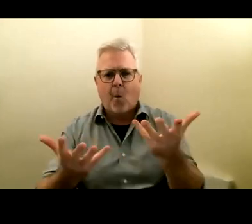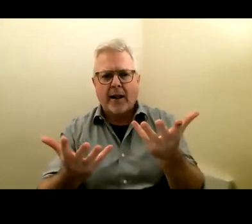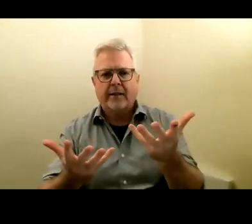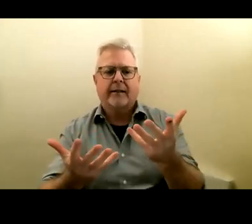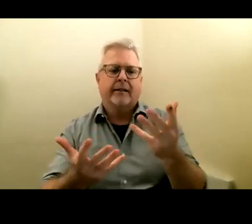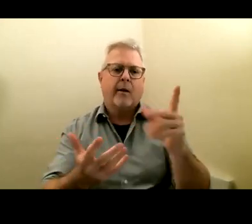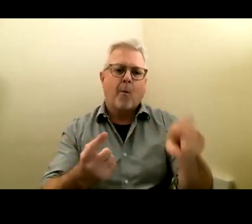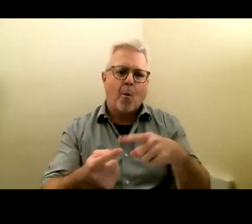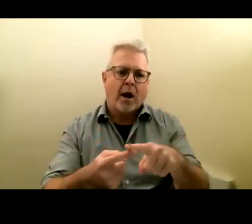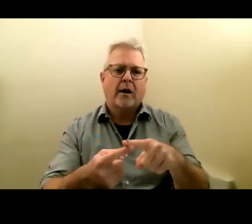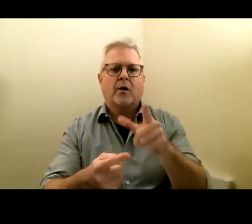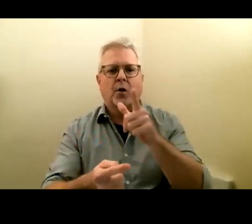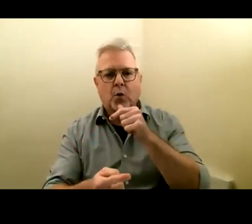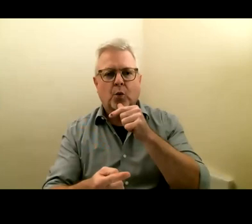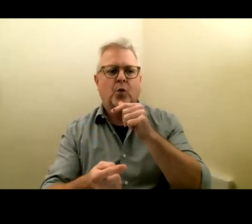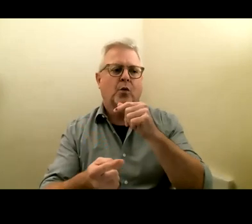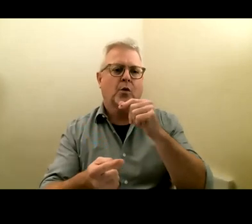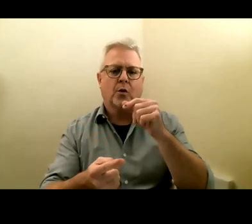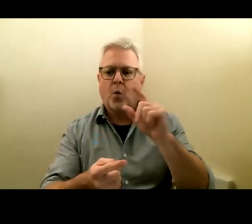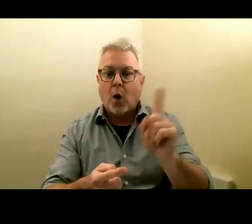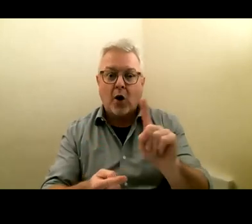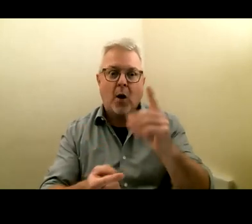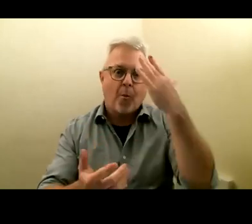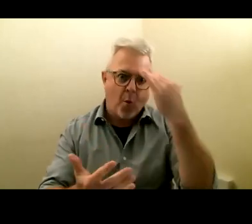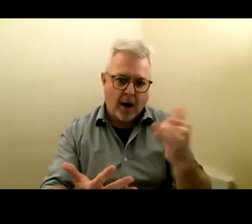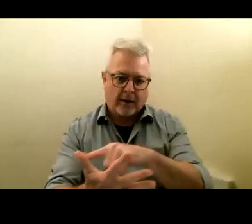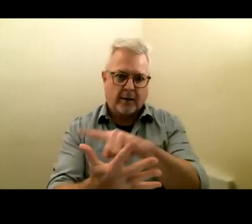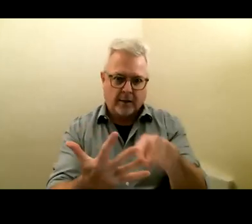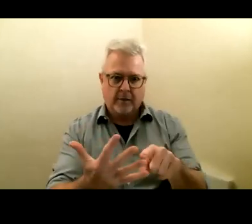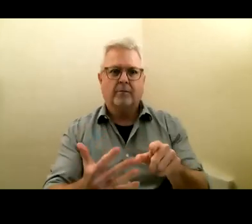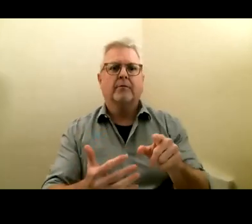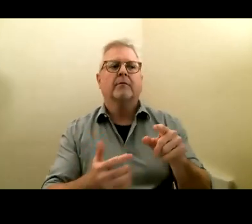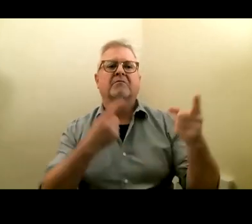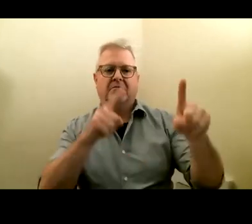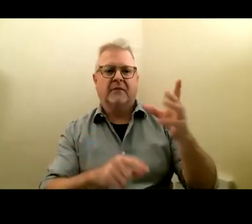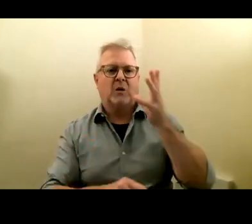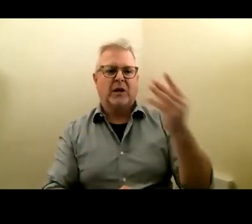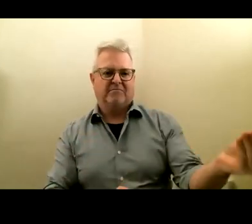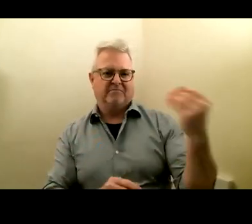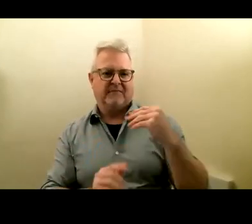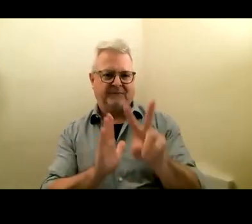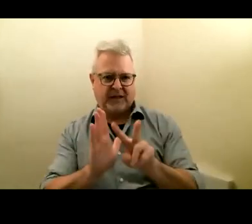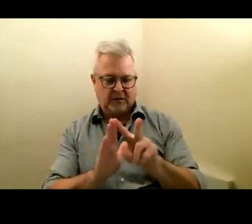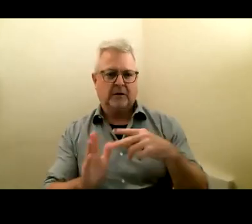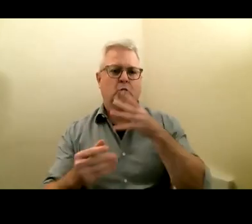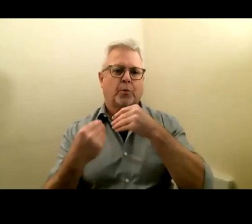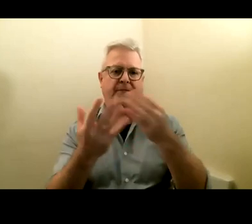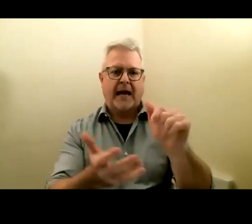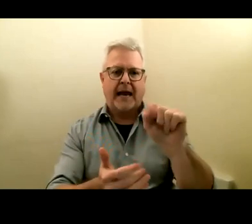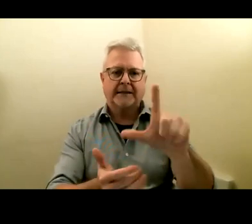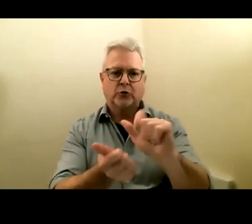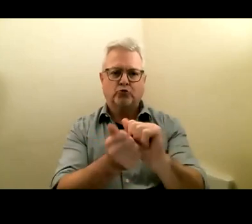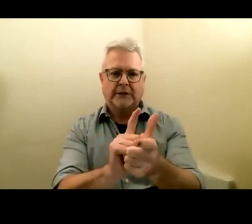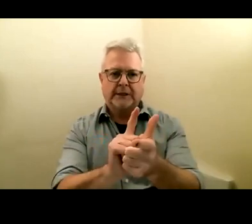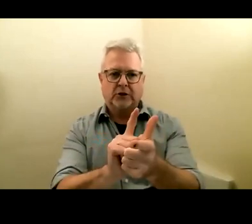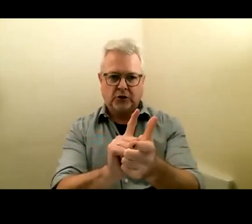basic information about the vaccine in those videos, all the when, the who, the where, the why, all of those basic questions. And they're giving